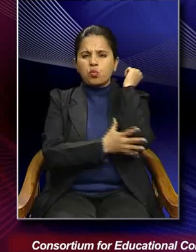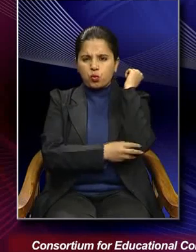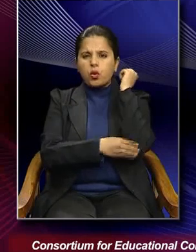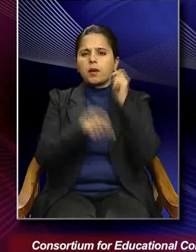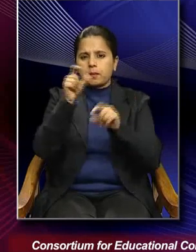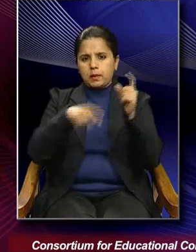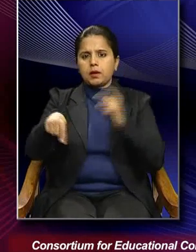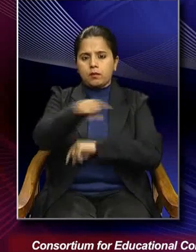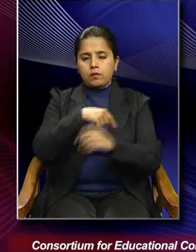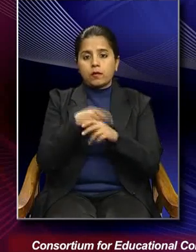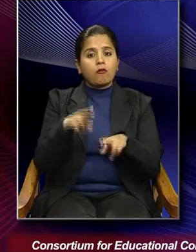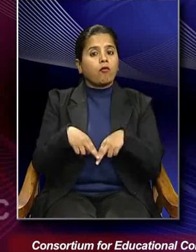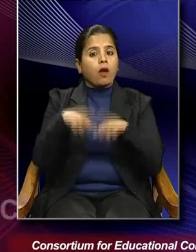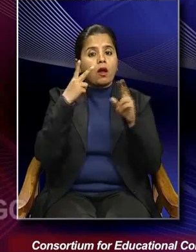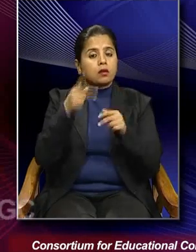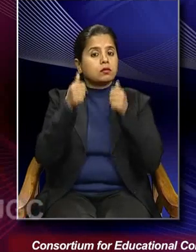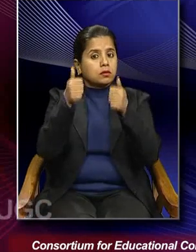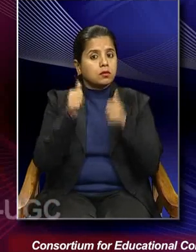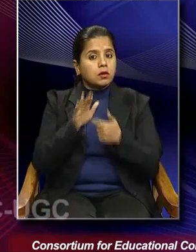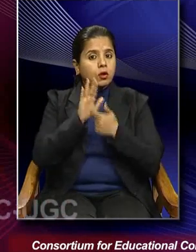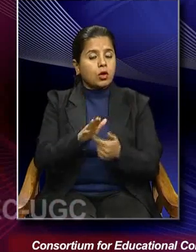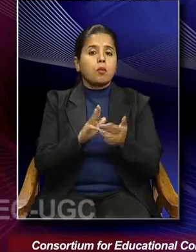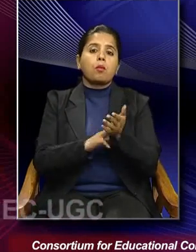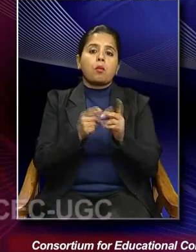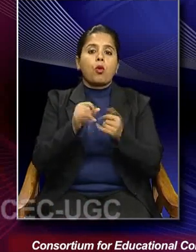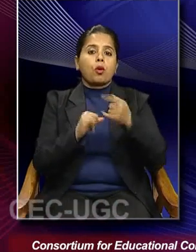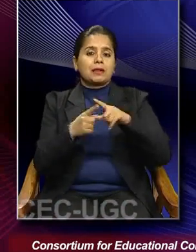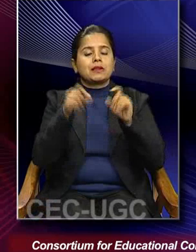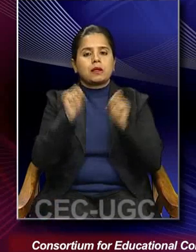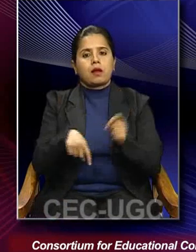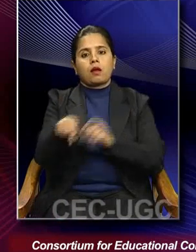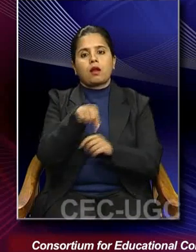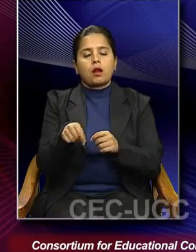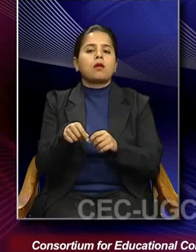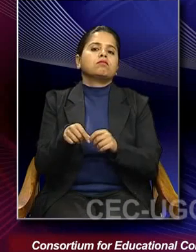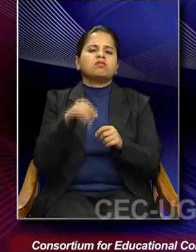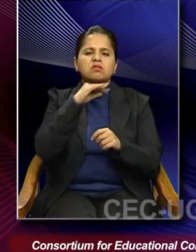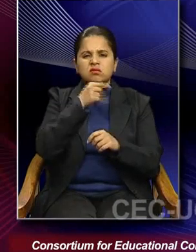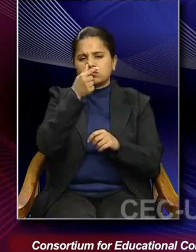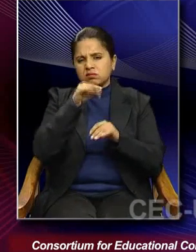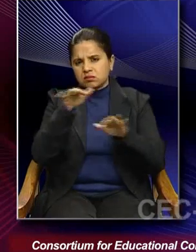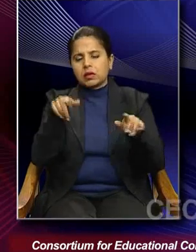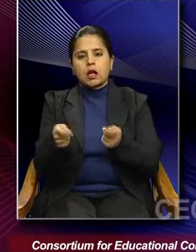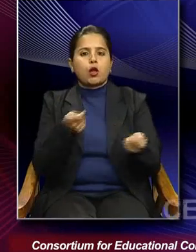population, the final outcome could be a modest pollution control.